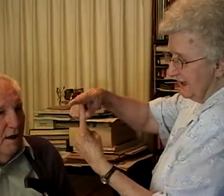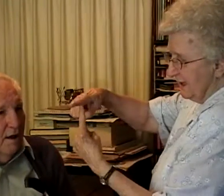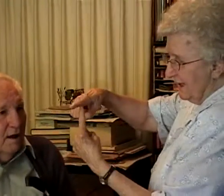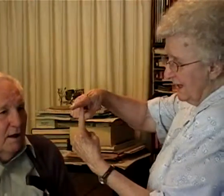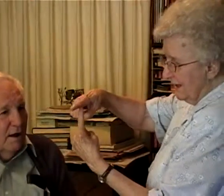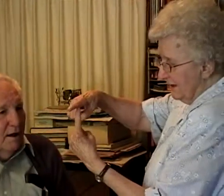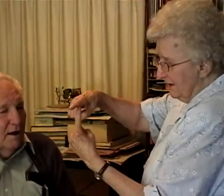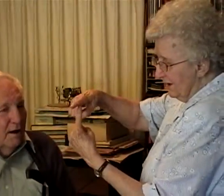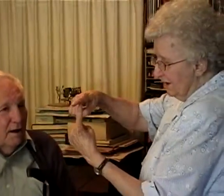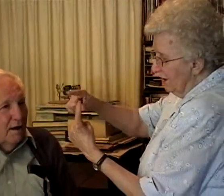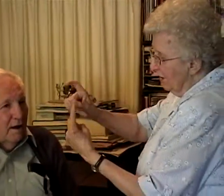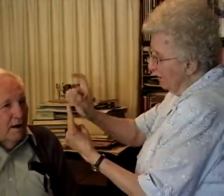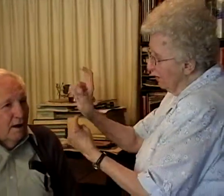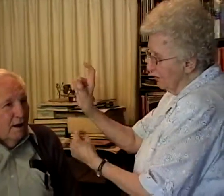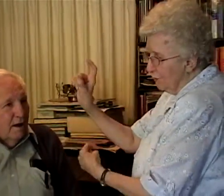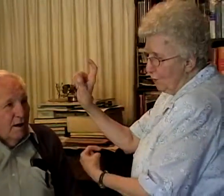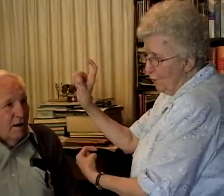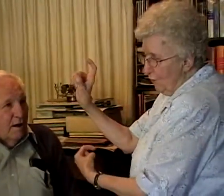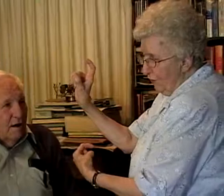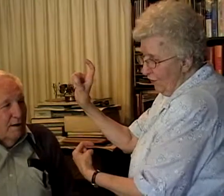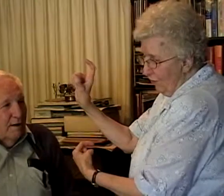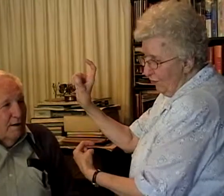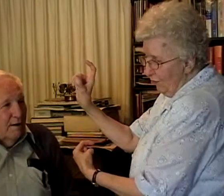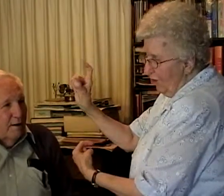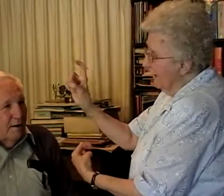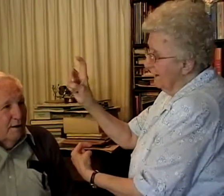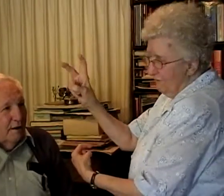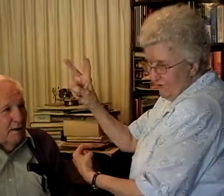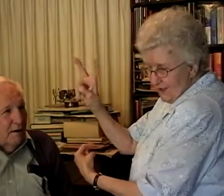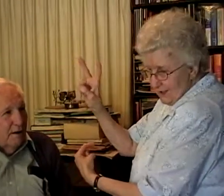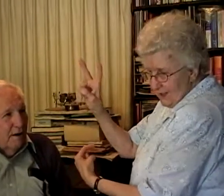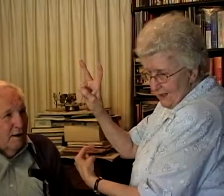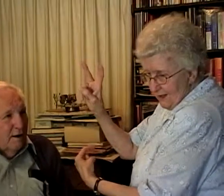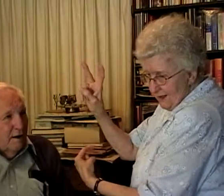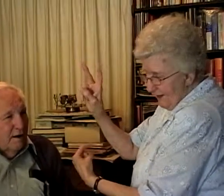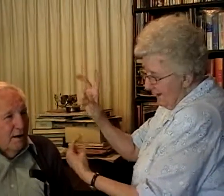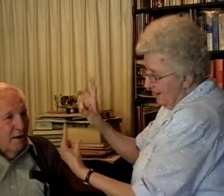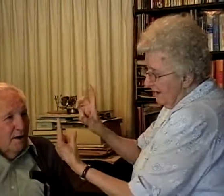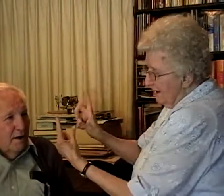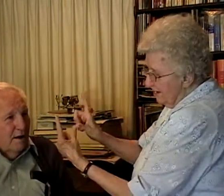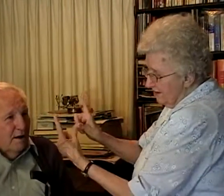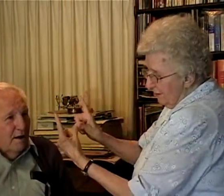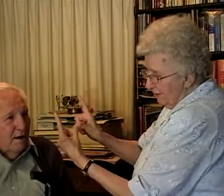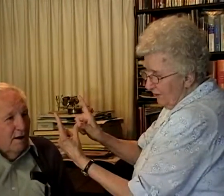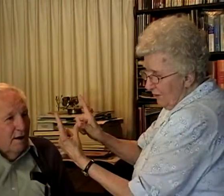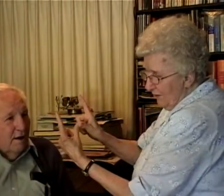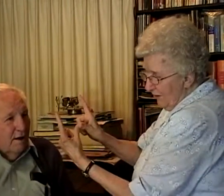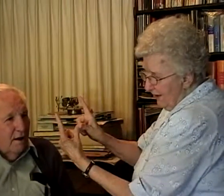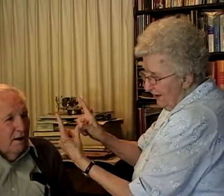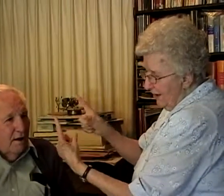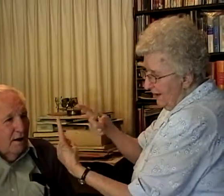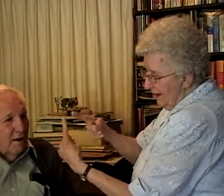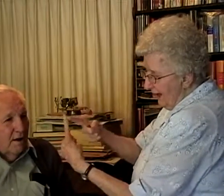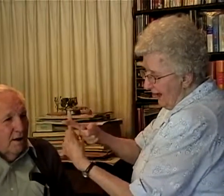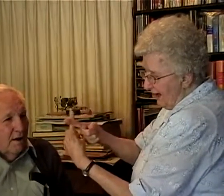T, U, V, W,